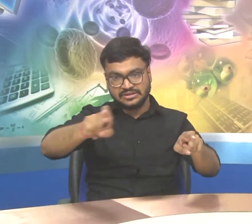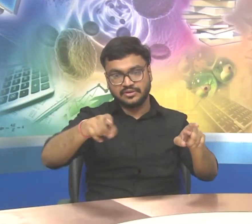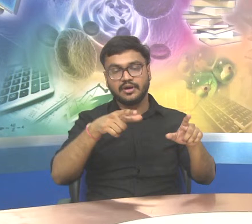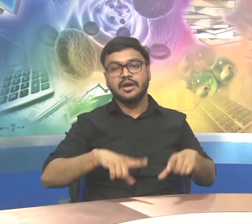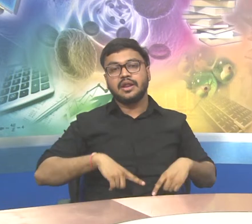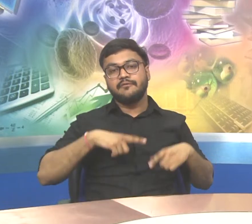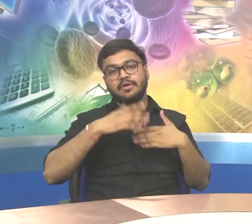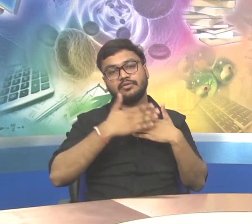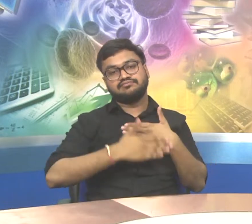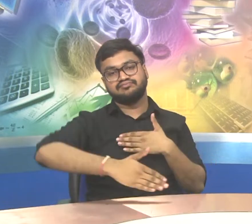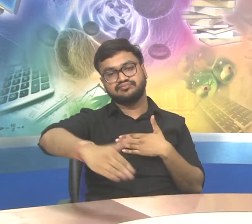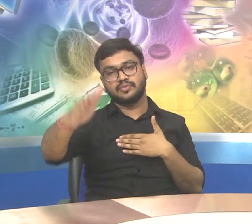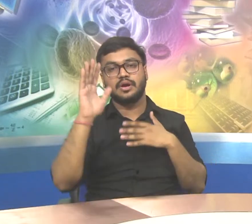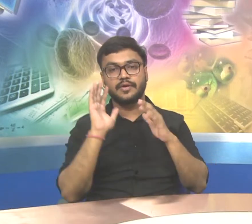single-celled.